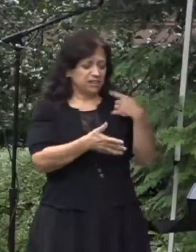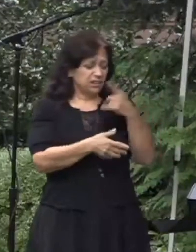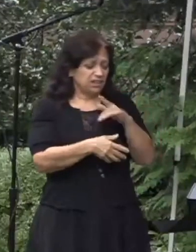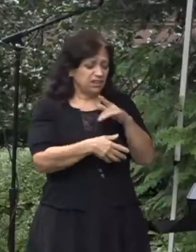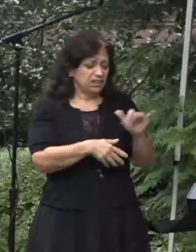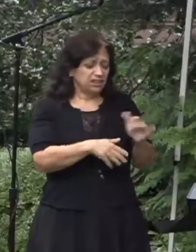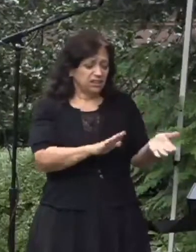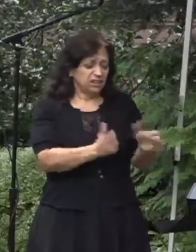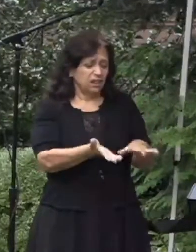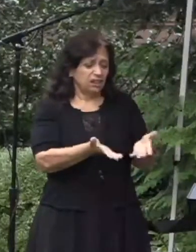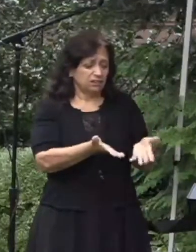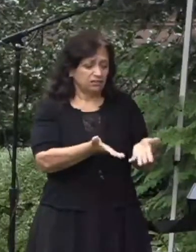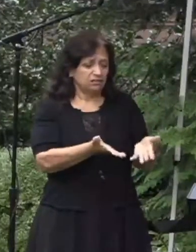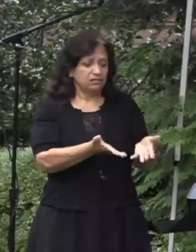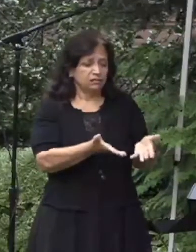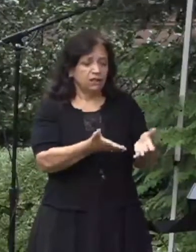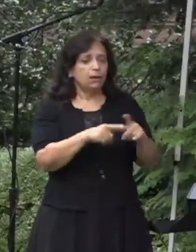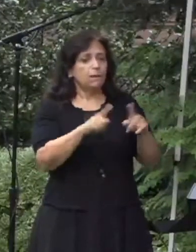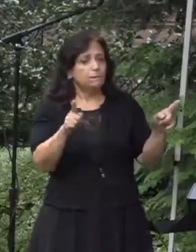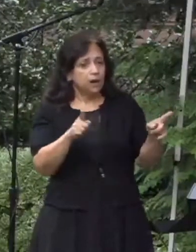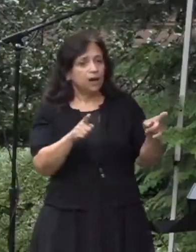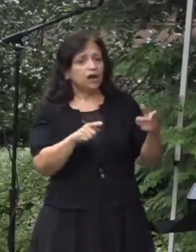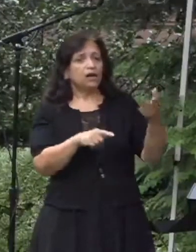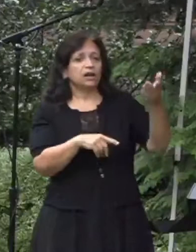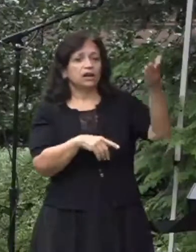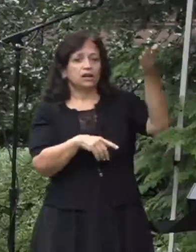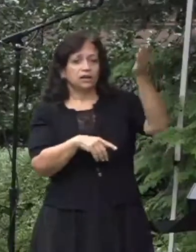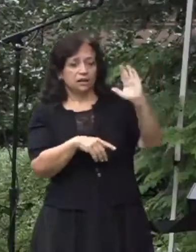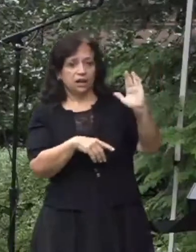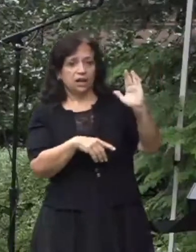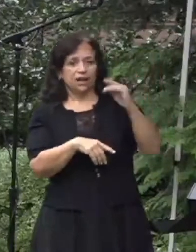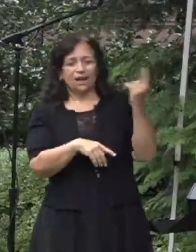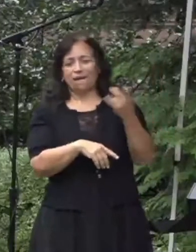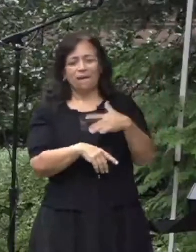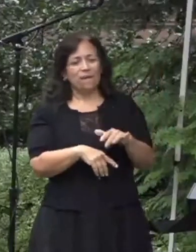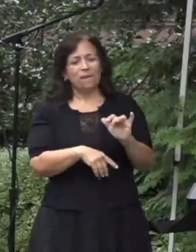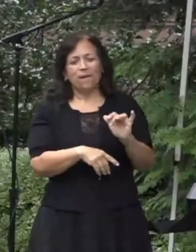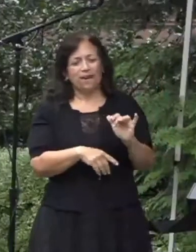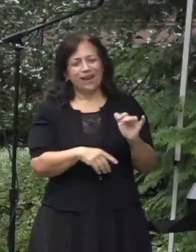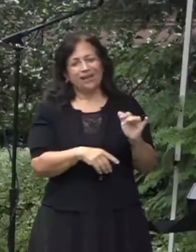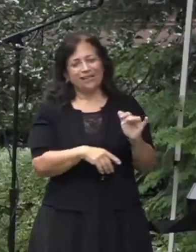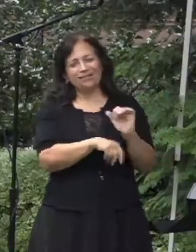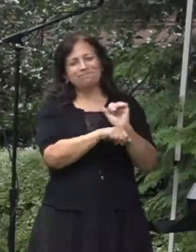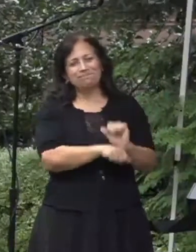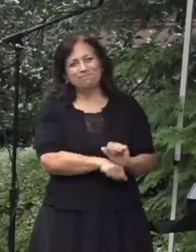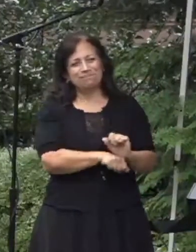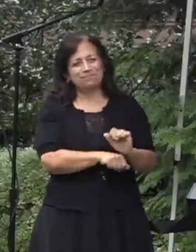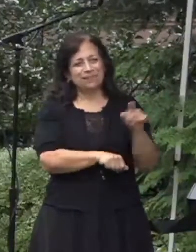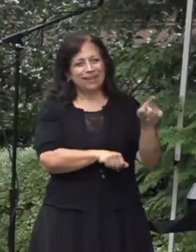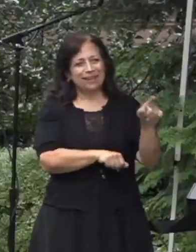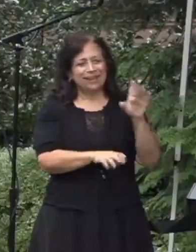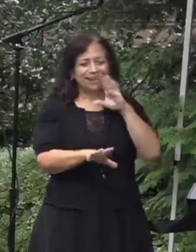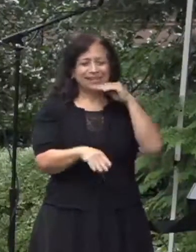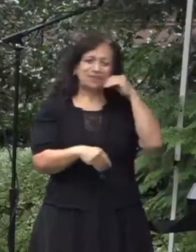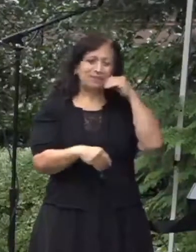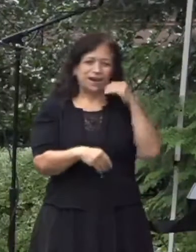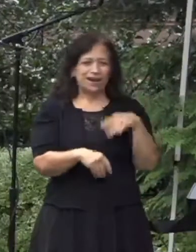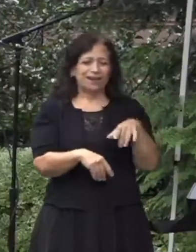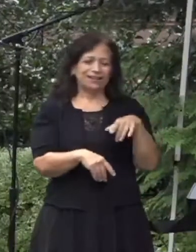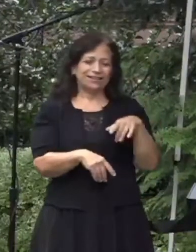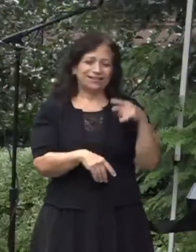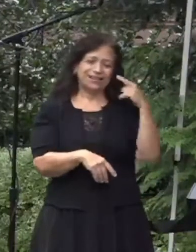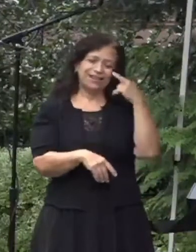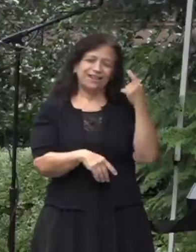dead. But as God always seems to do, God probably smiled, winked,